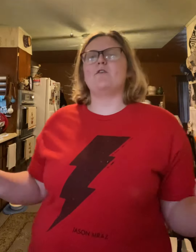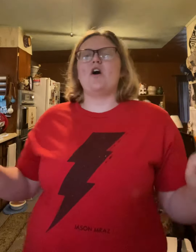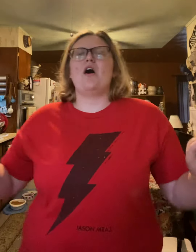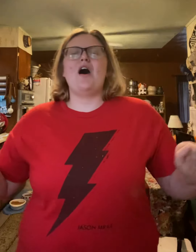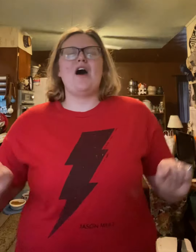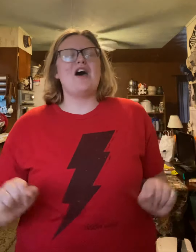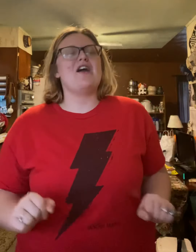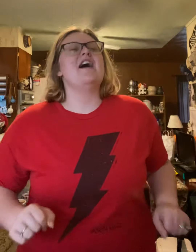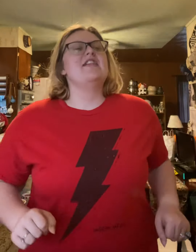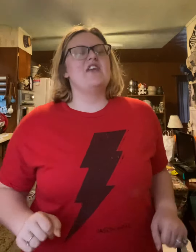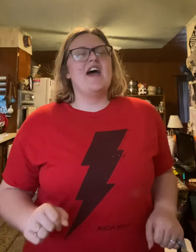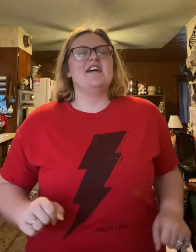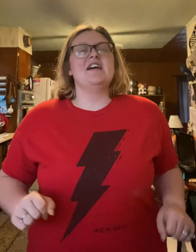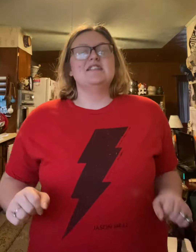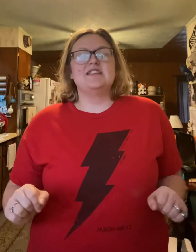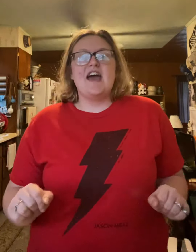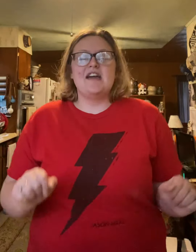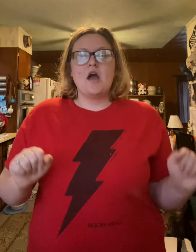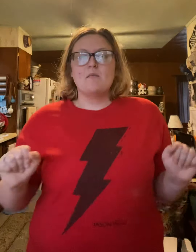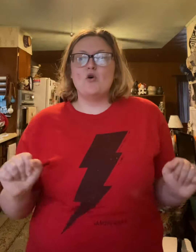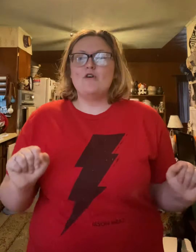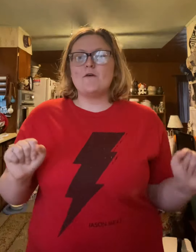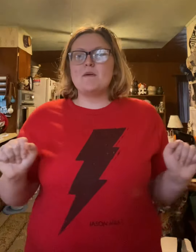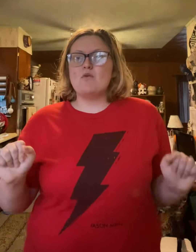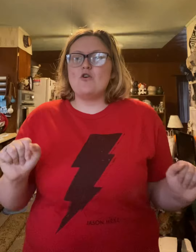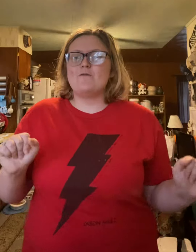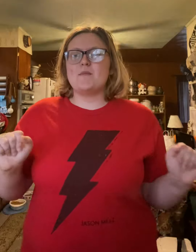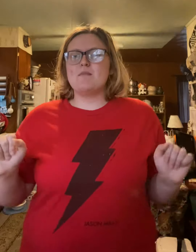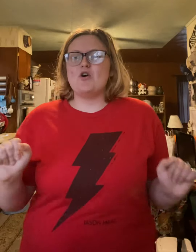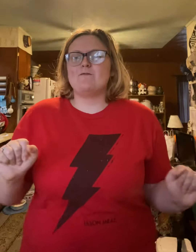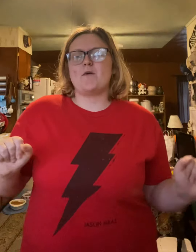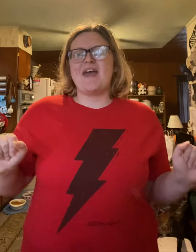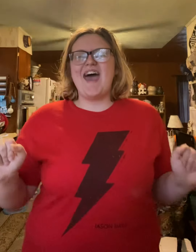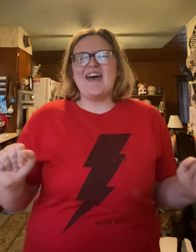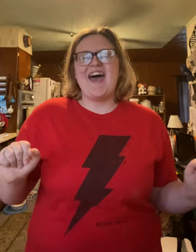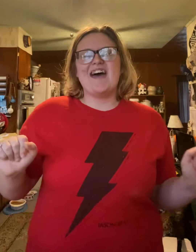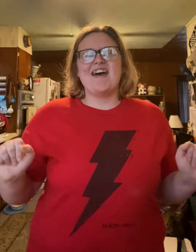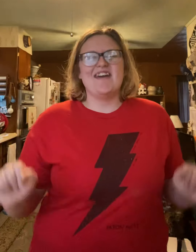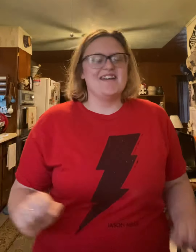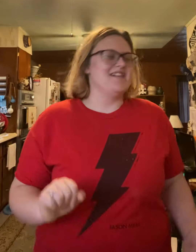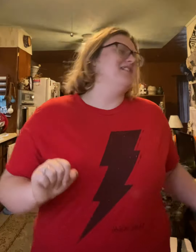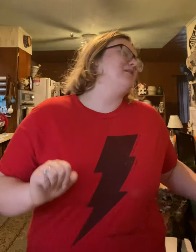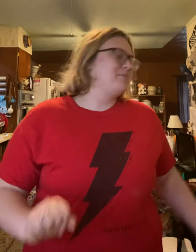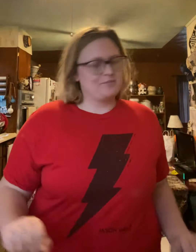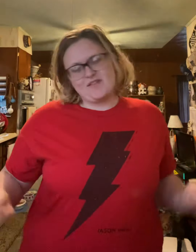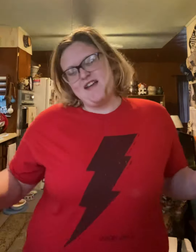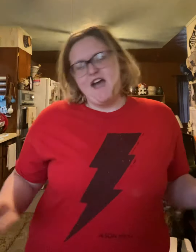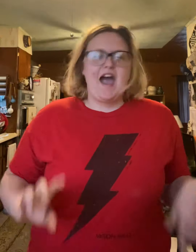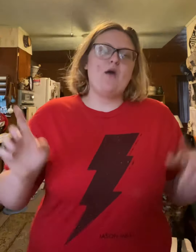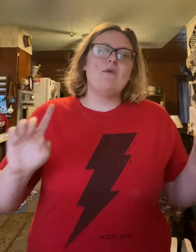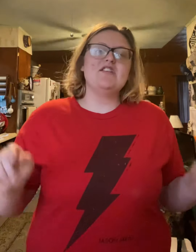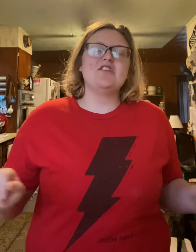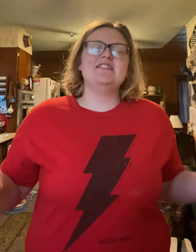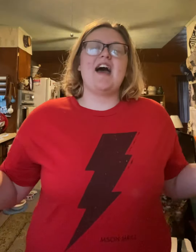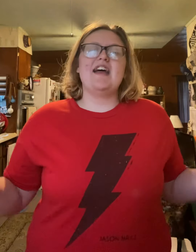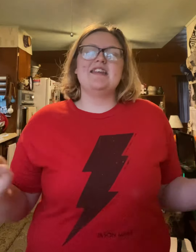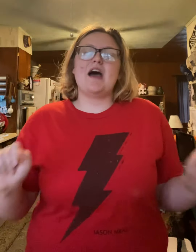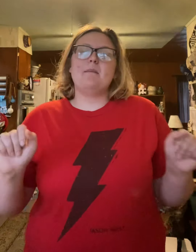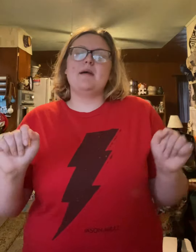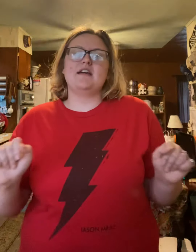before. They say, move for me, move for me, move for me, ay. And when you're done, I'll make you